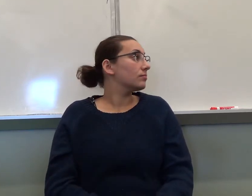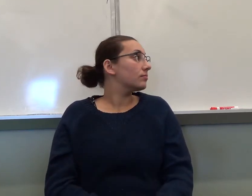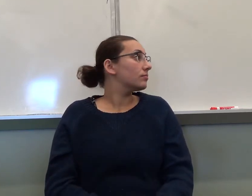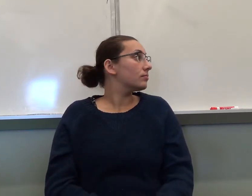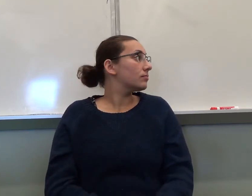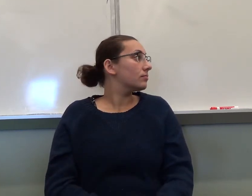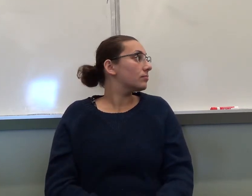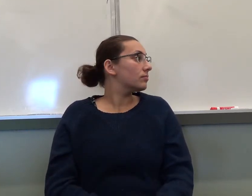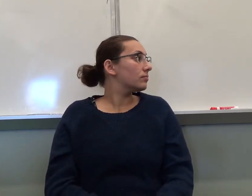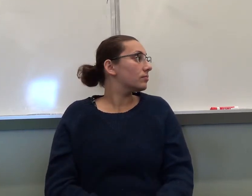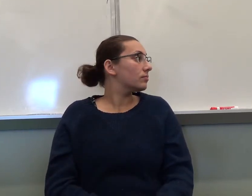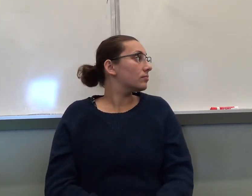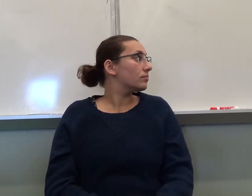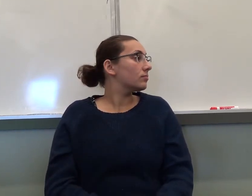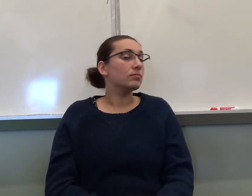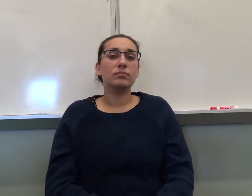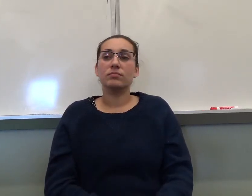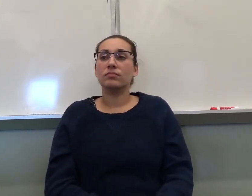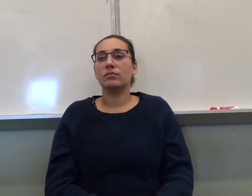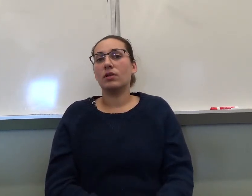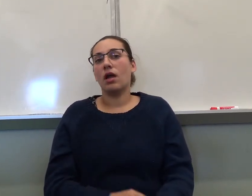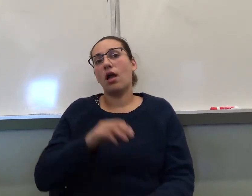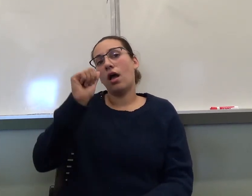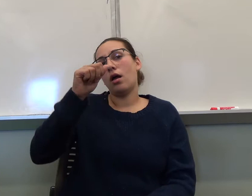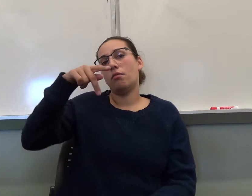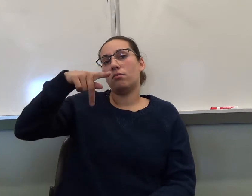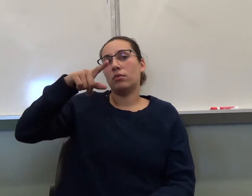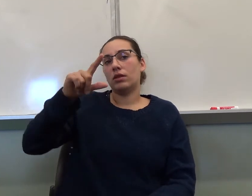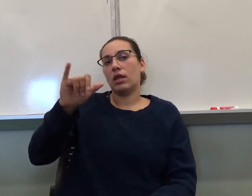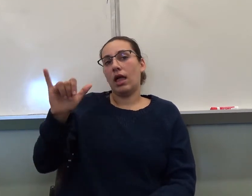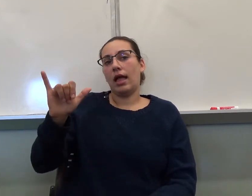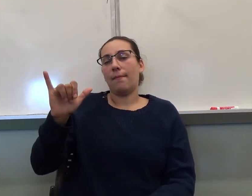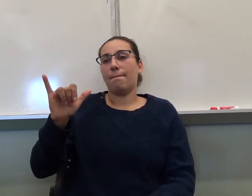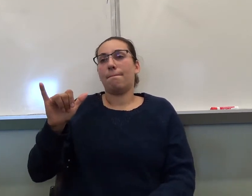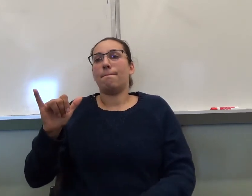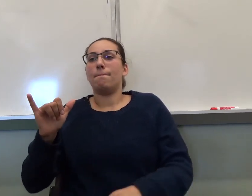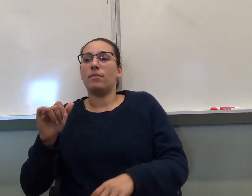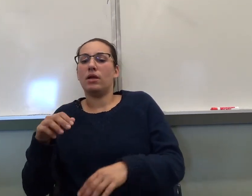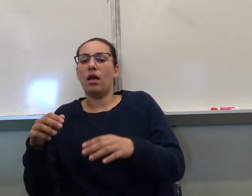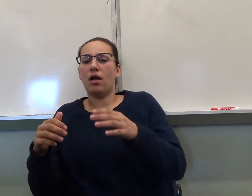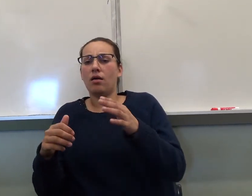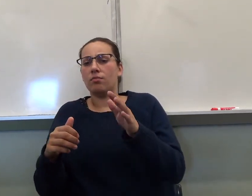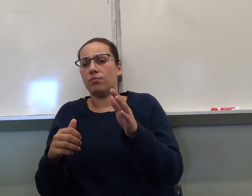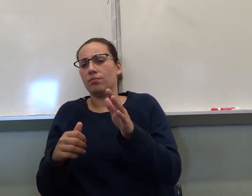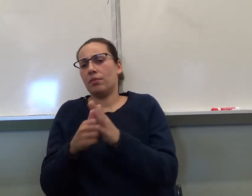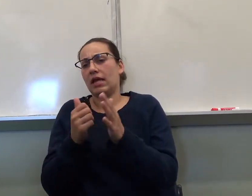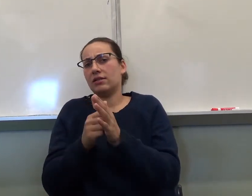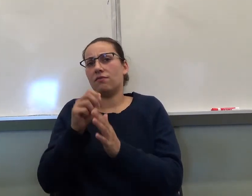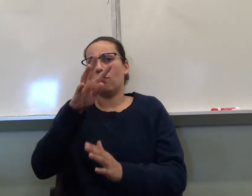There's some applied problems here. Down on 428 at the bottom, Mount Everest, the highest mountain in the world,